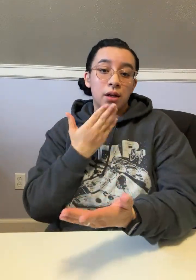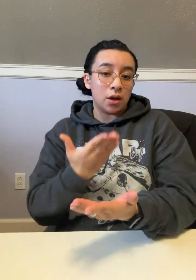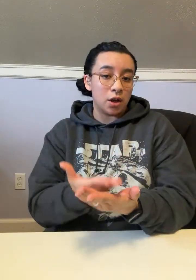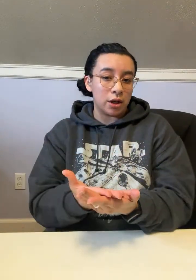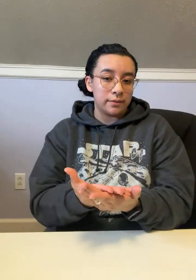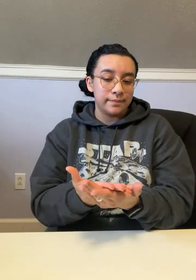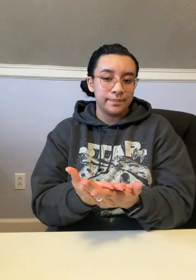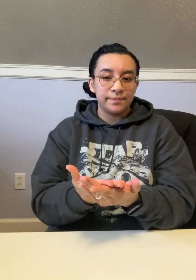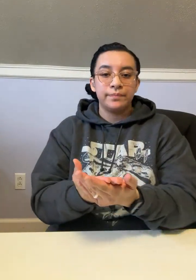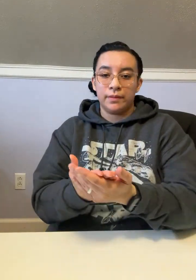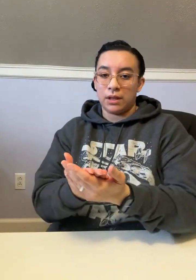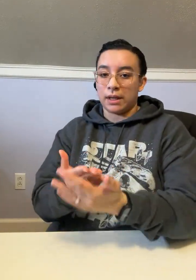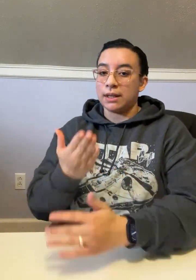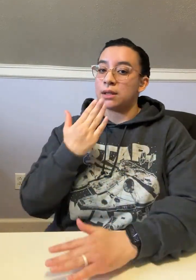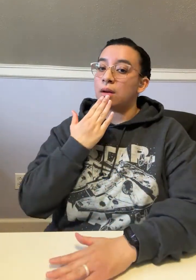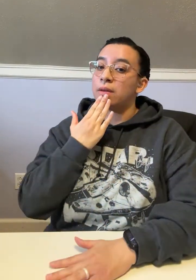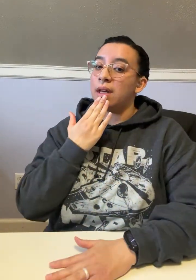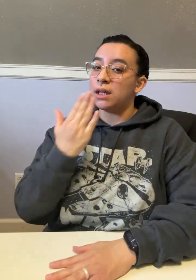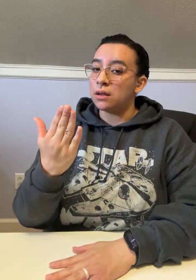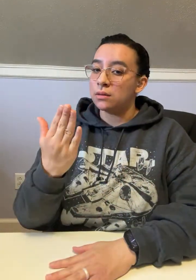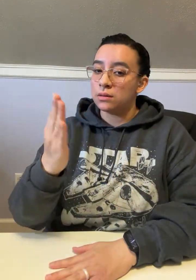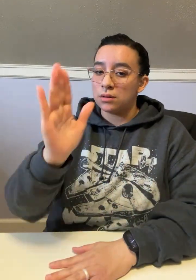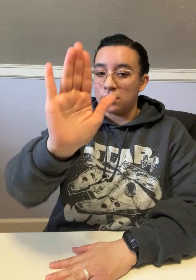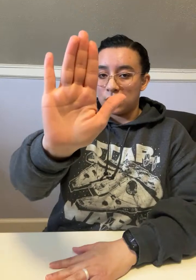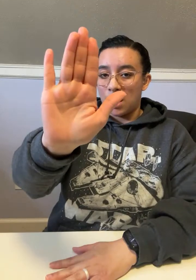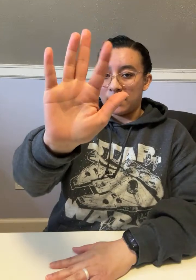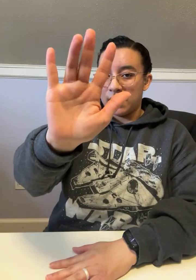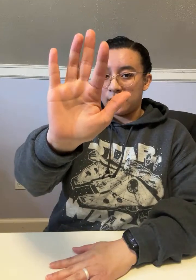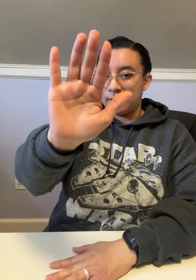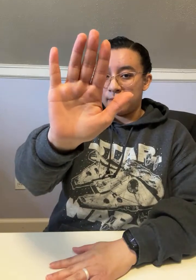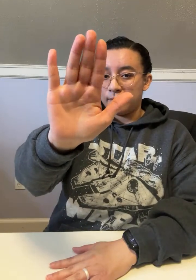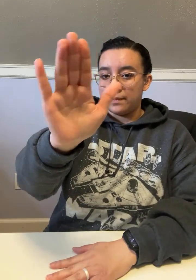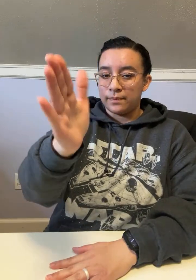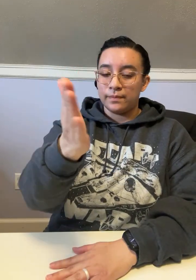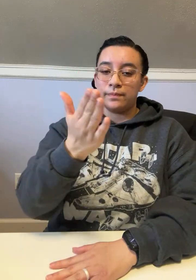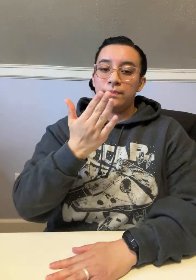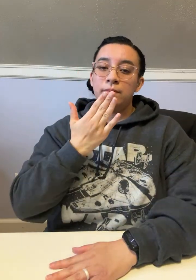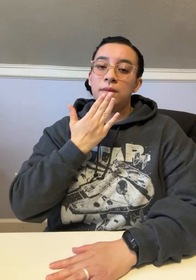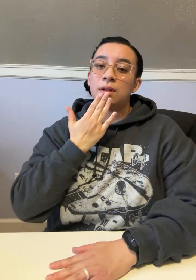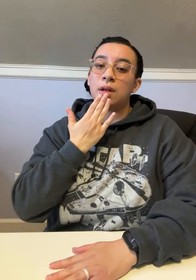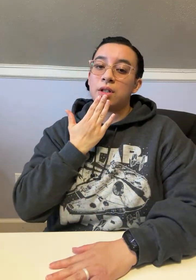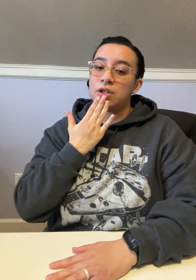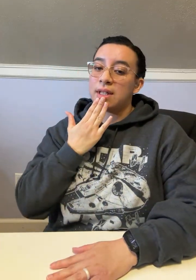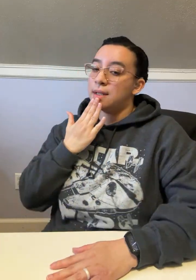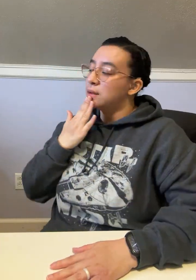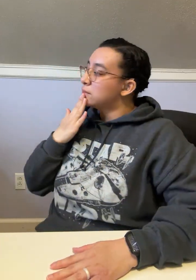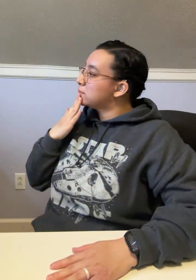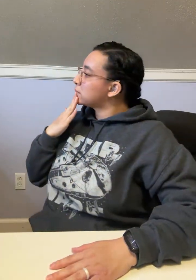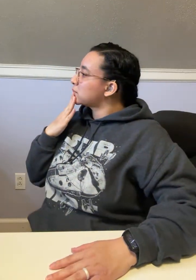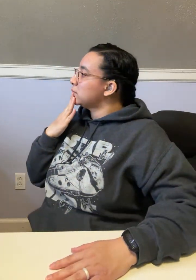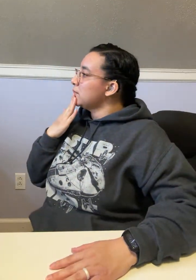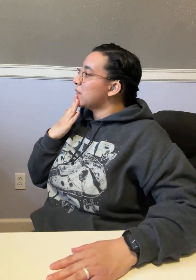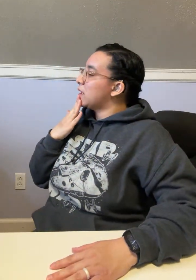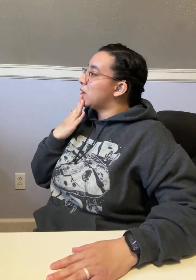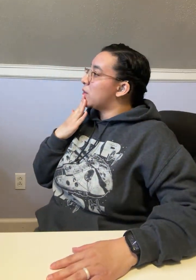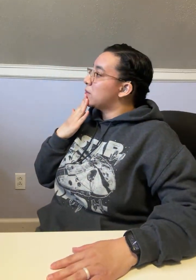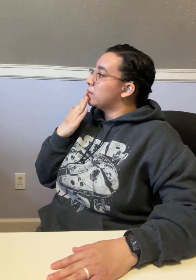good. All right. So thank you, dominant hand on your chin, and you go